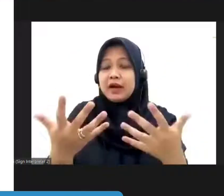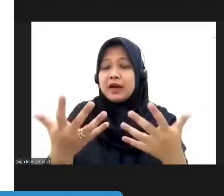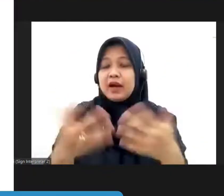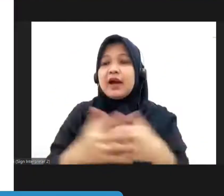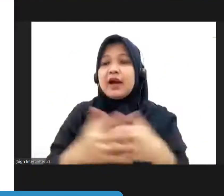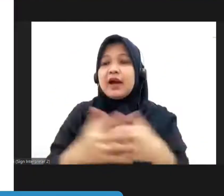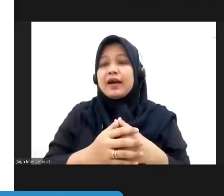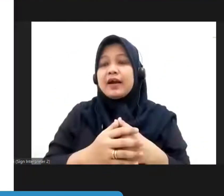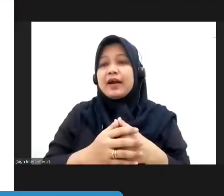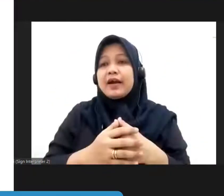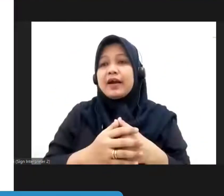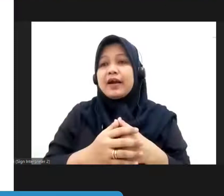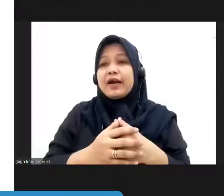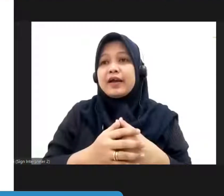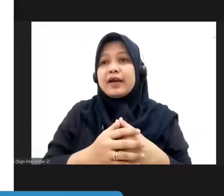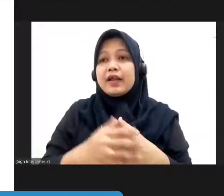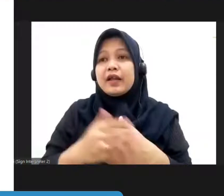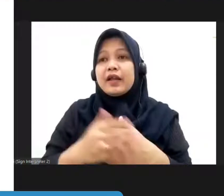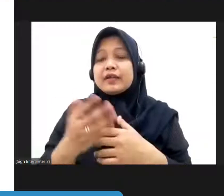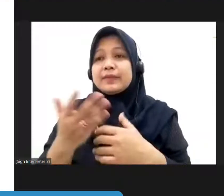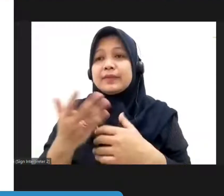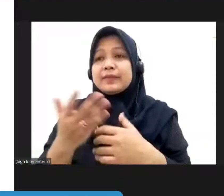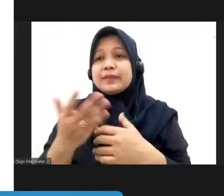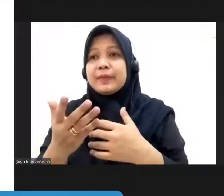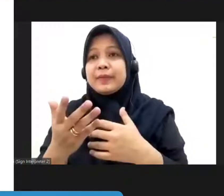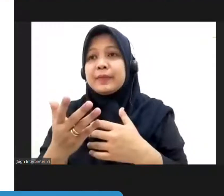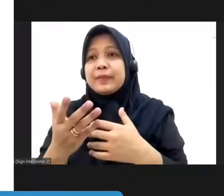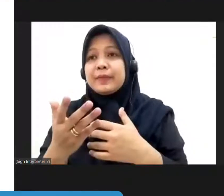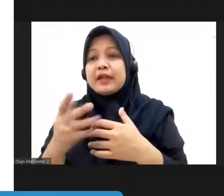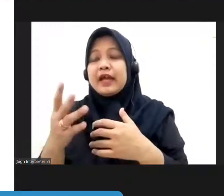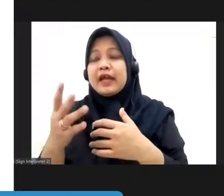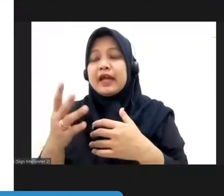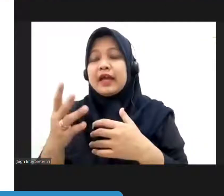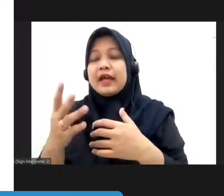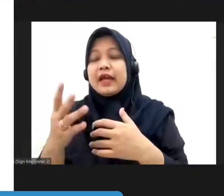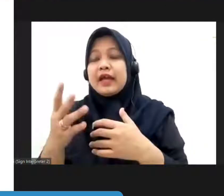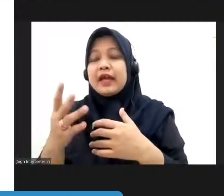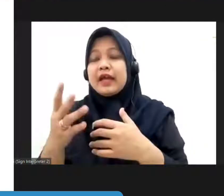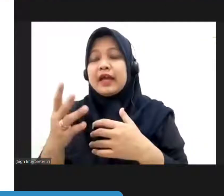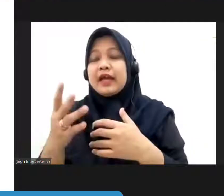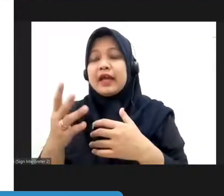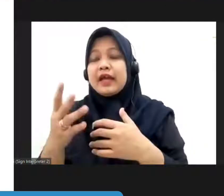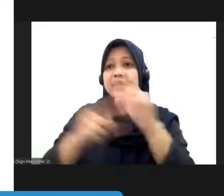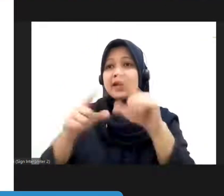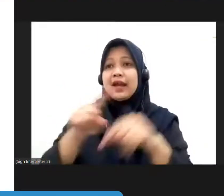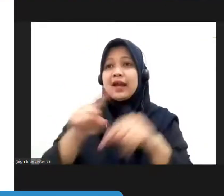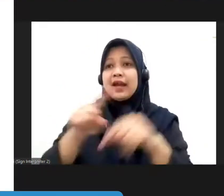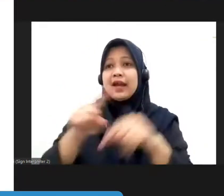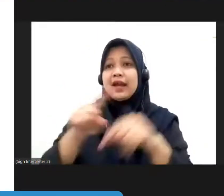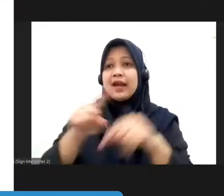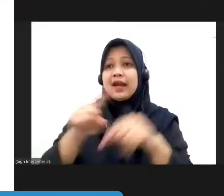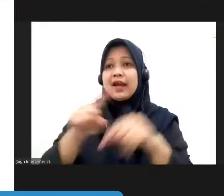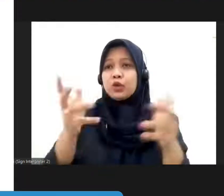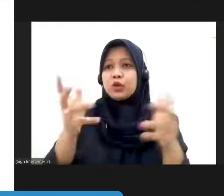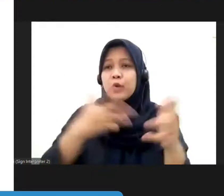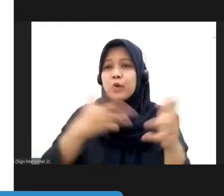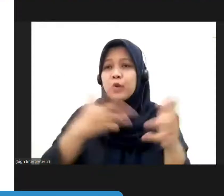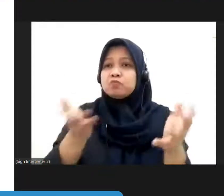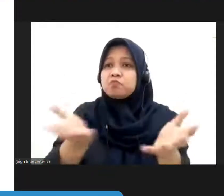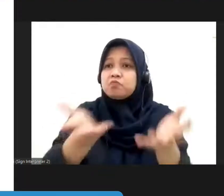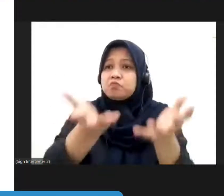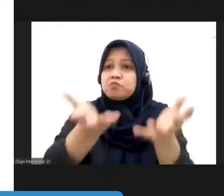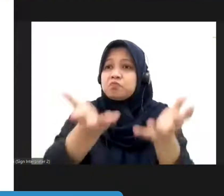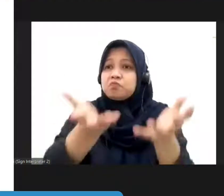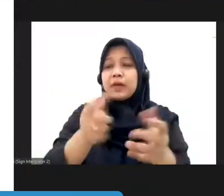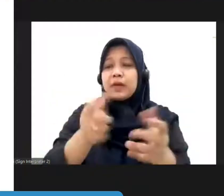hazards as well, and the preparedness around that. So that's in the Q&A, and would encourage panelists there if they want to